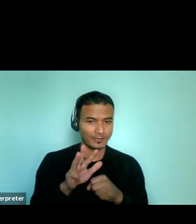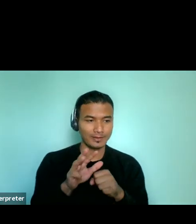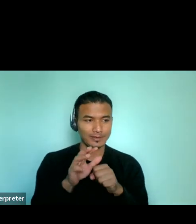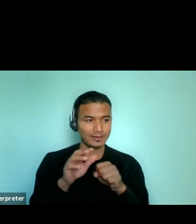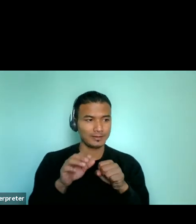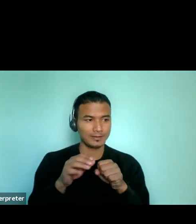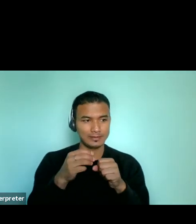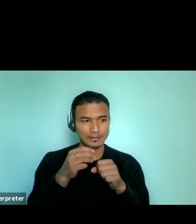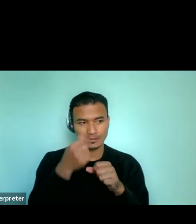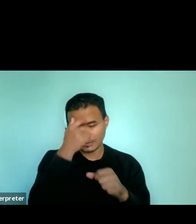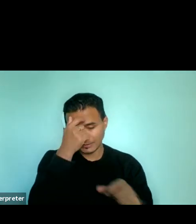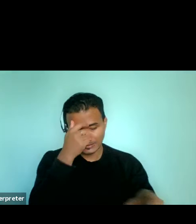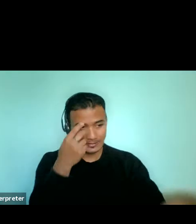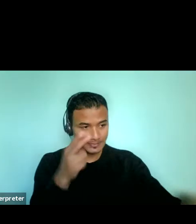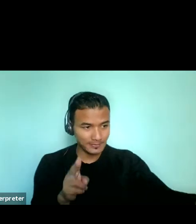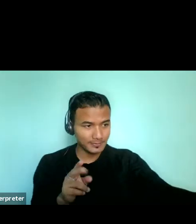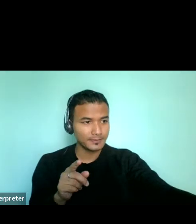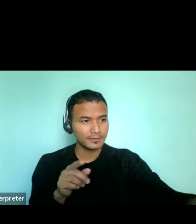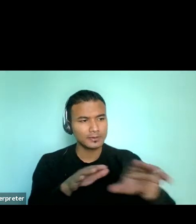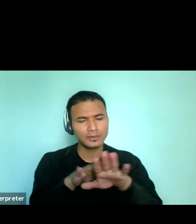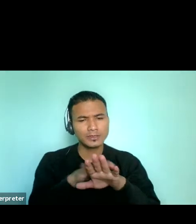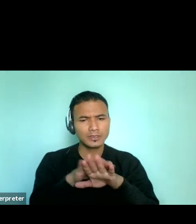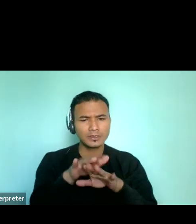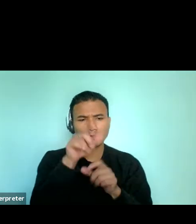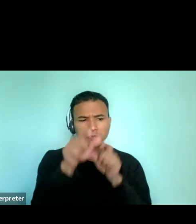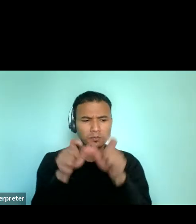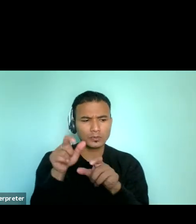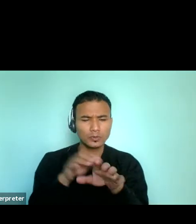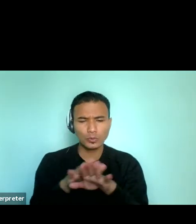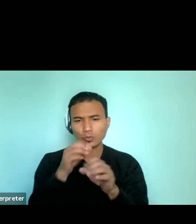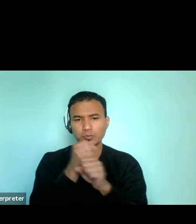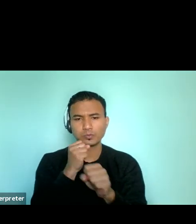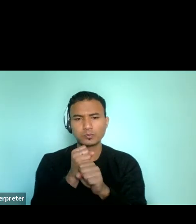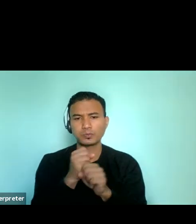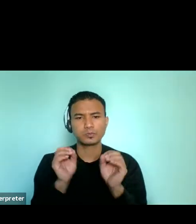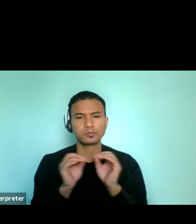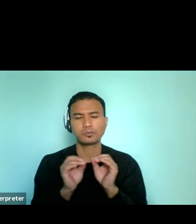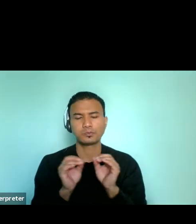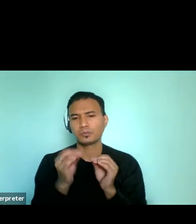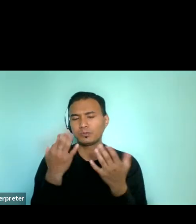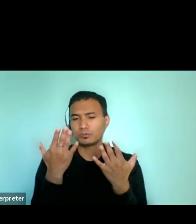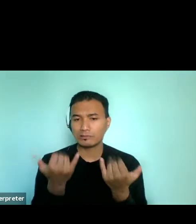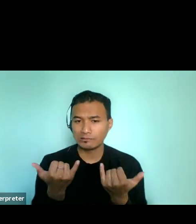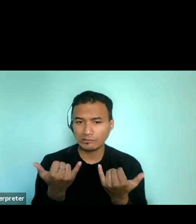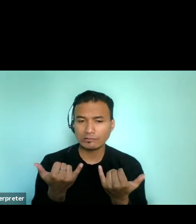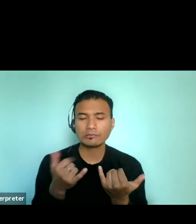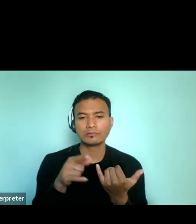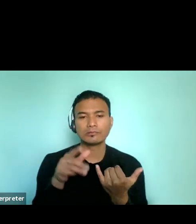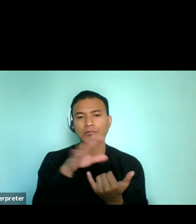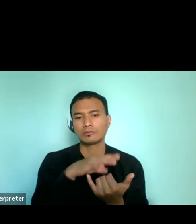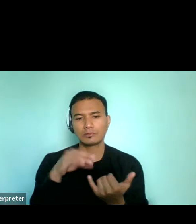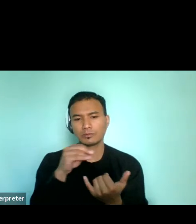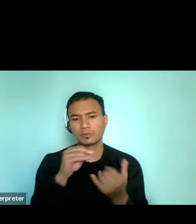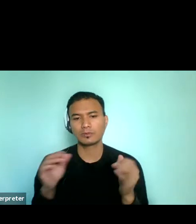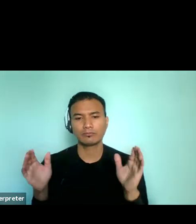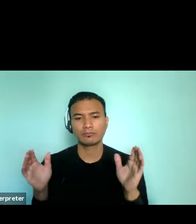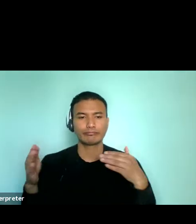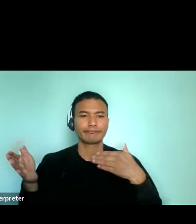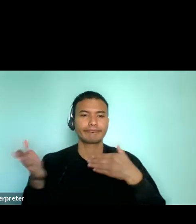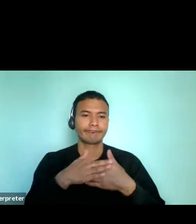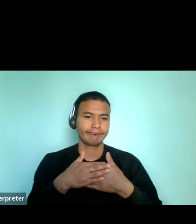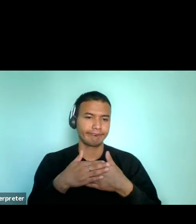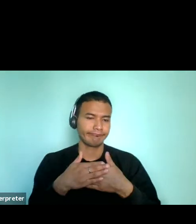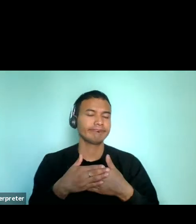outbreak, many of them could not work there because all the businesses are closed.